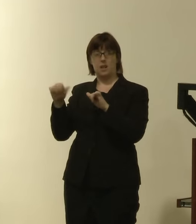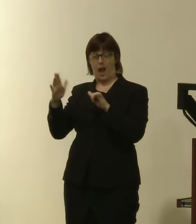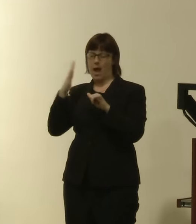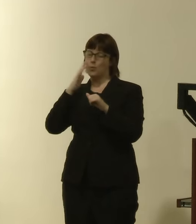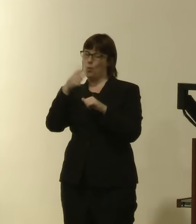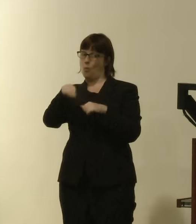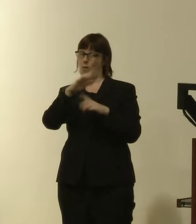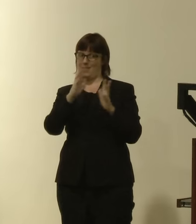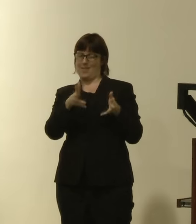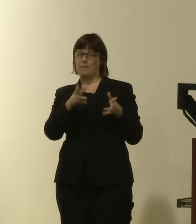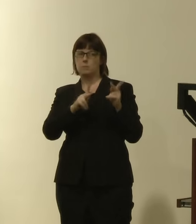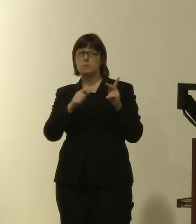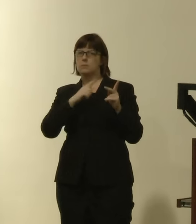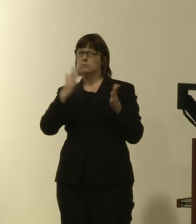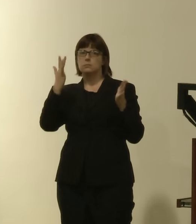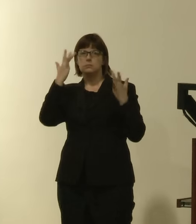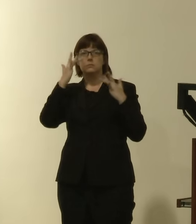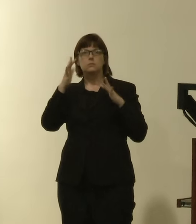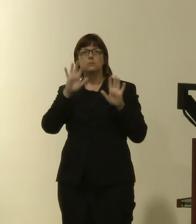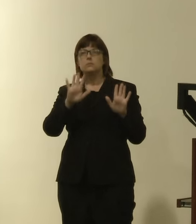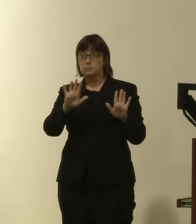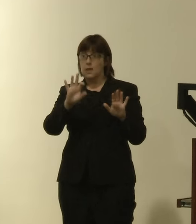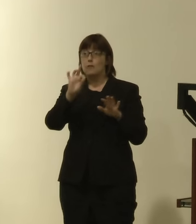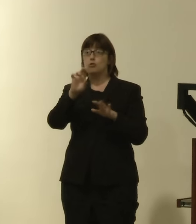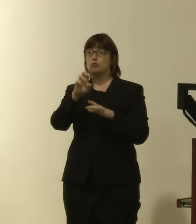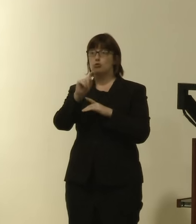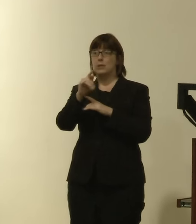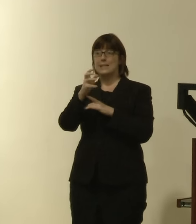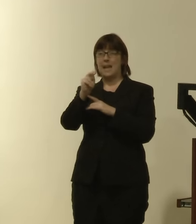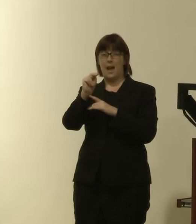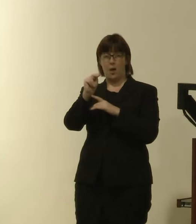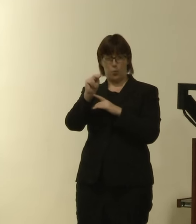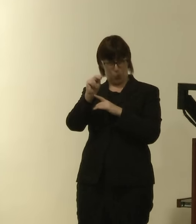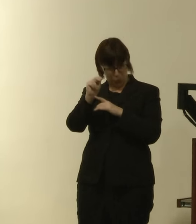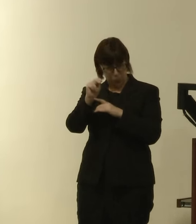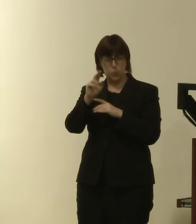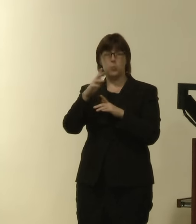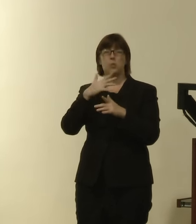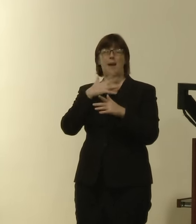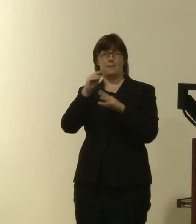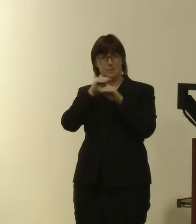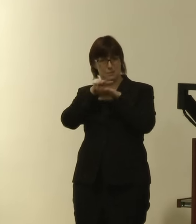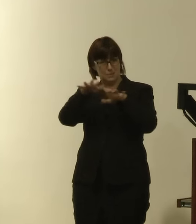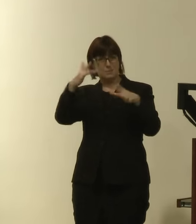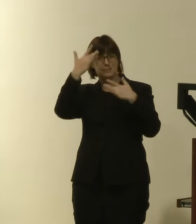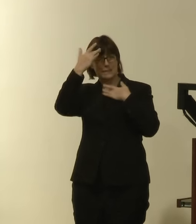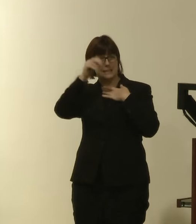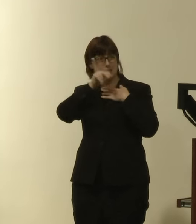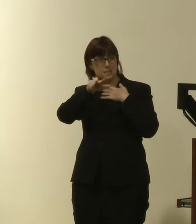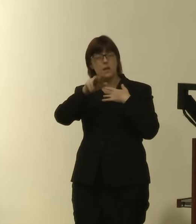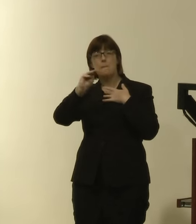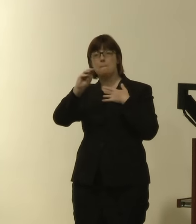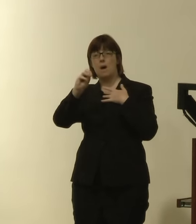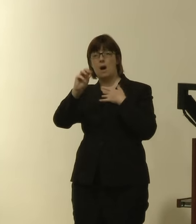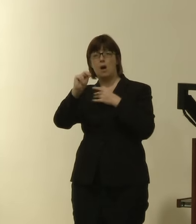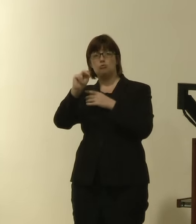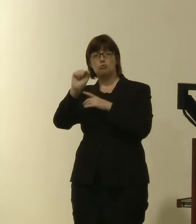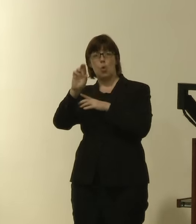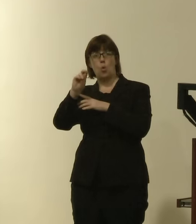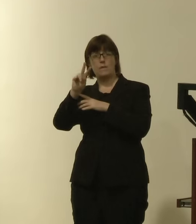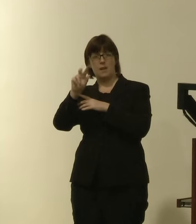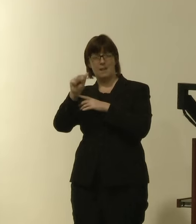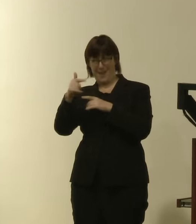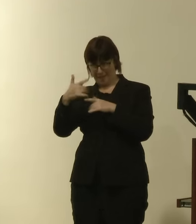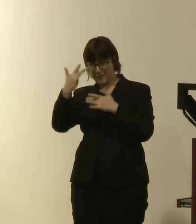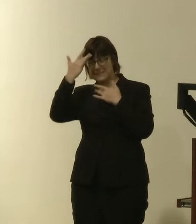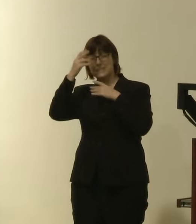no question, Ebola was in Freetown, Ebola was in Monrovia, Ebola was everywhere. And, you know,